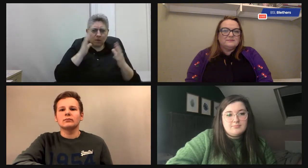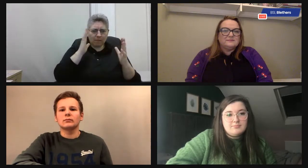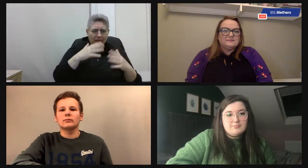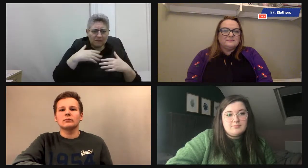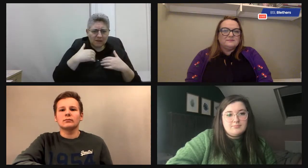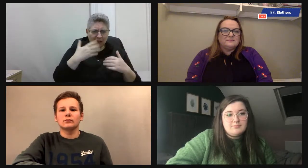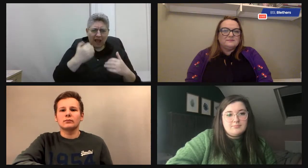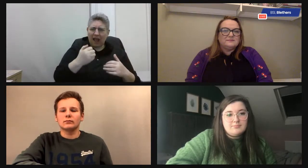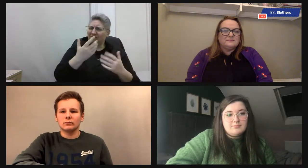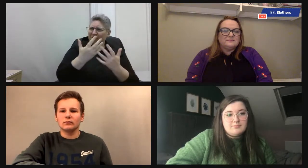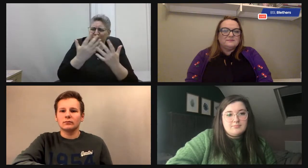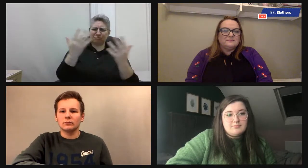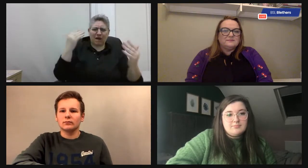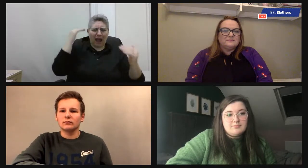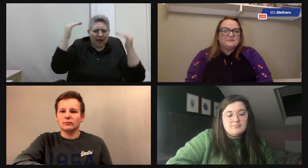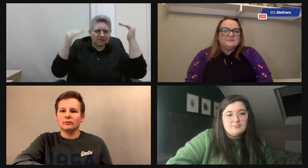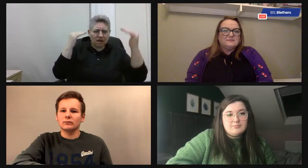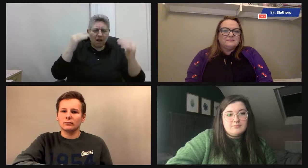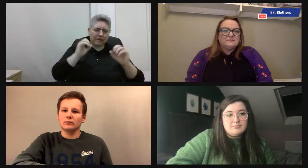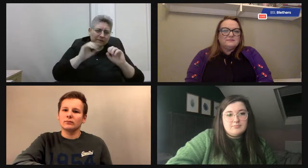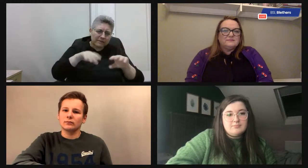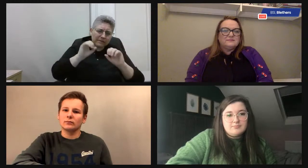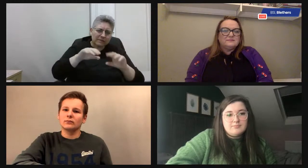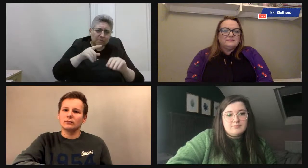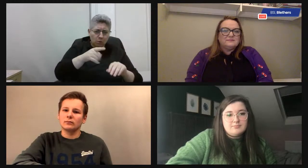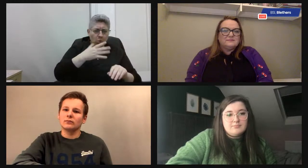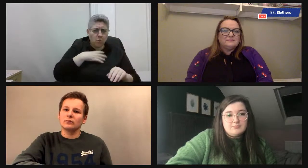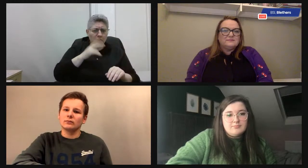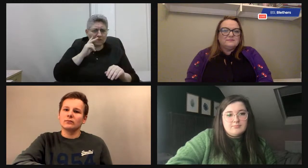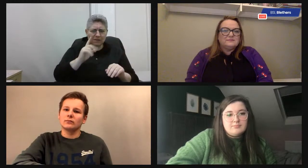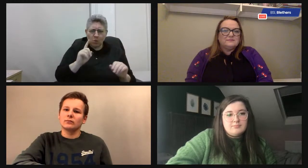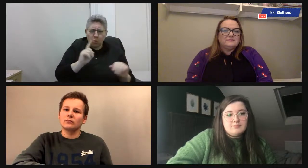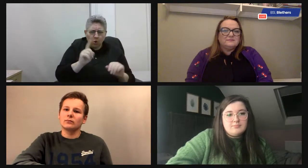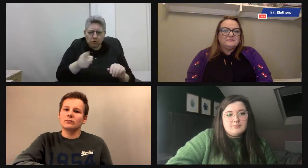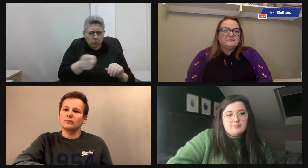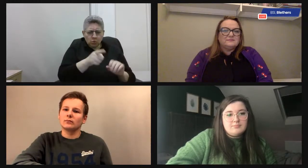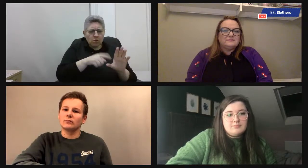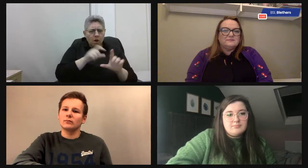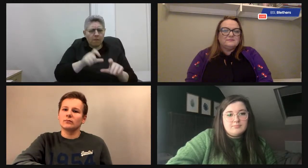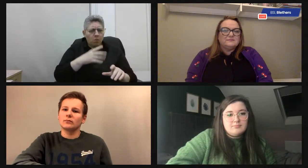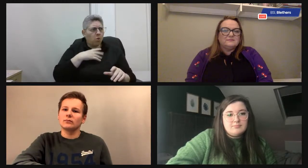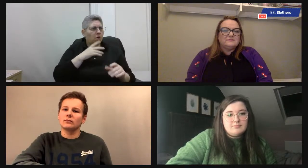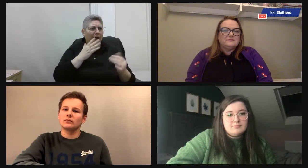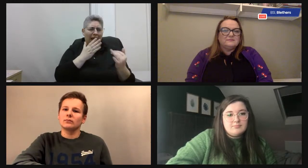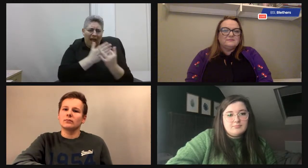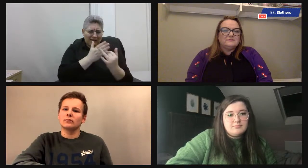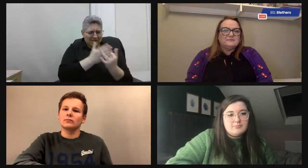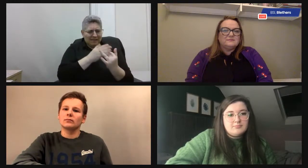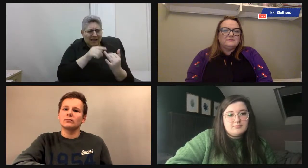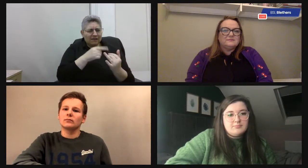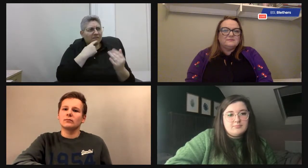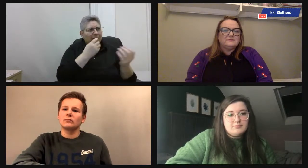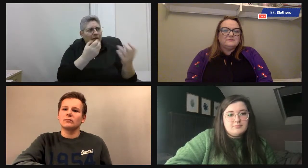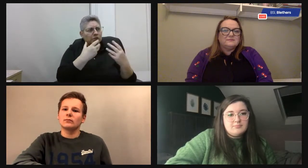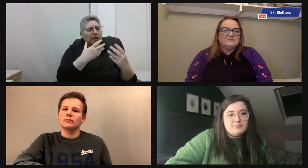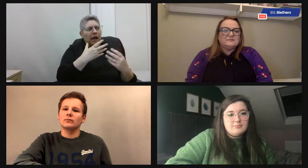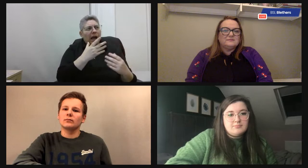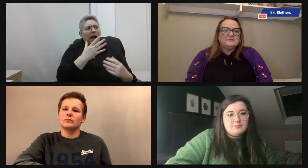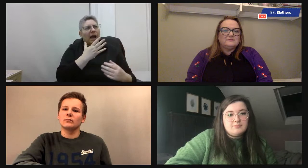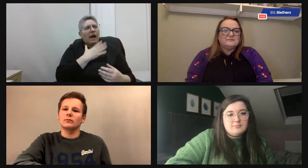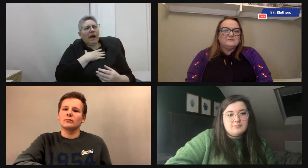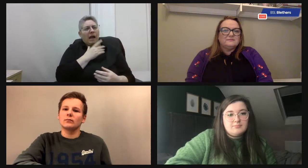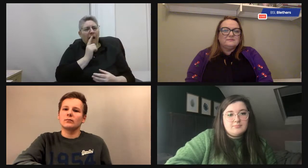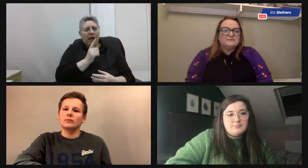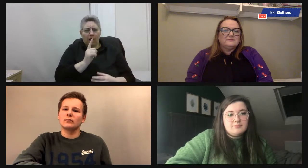So what would you like to see more of? So maybe more BSL videos about mental health issues, or what kind of provision